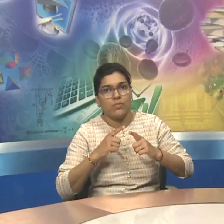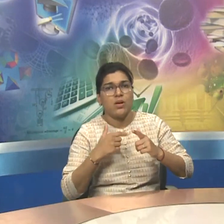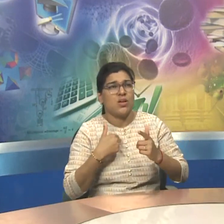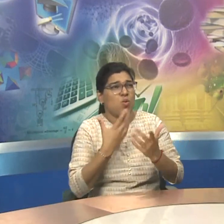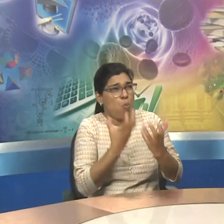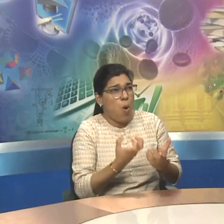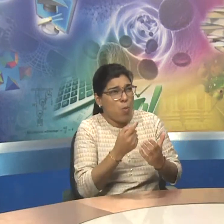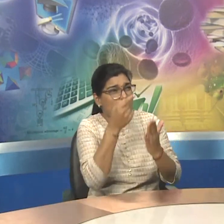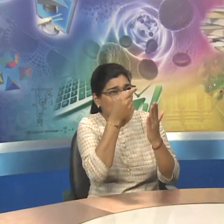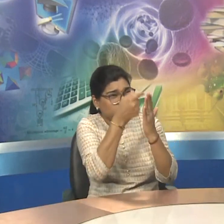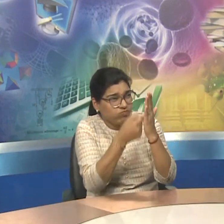Third,